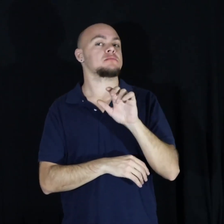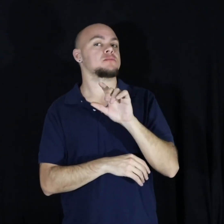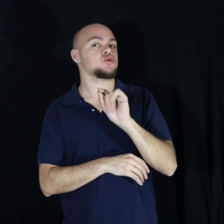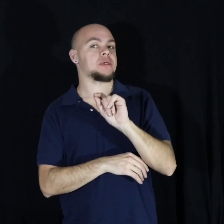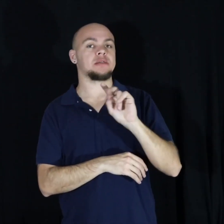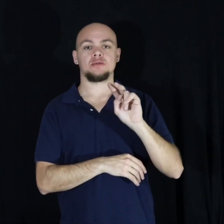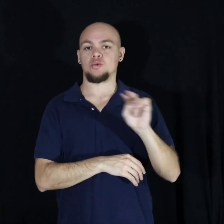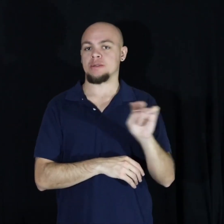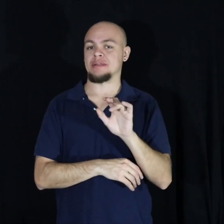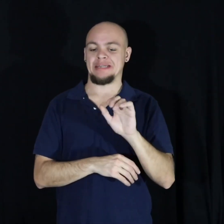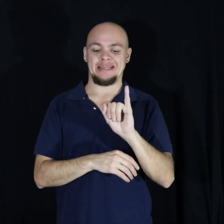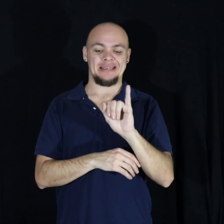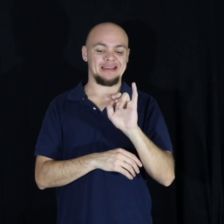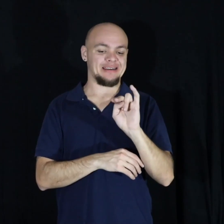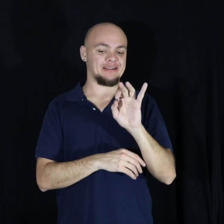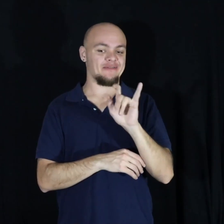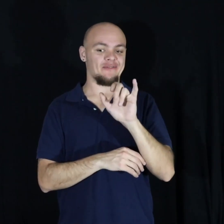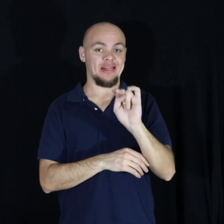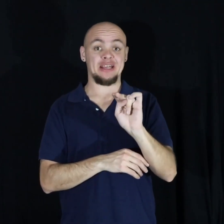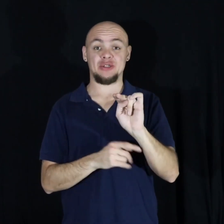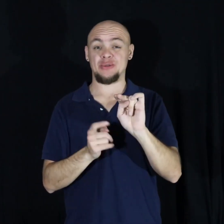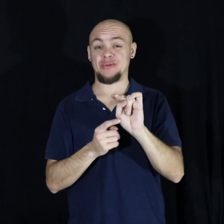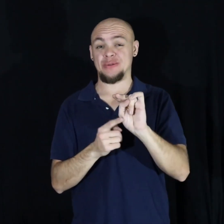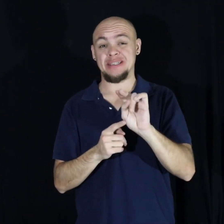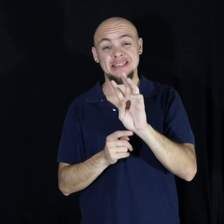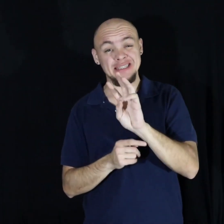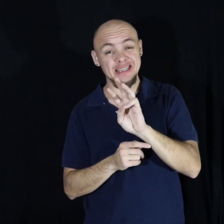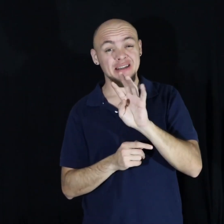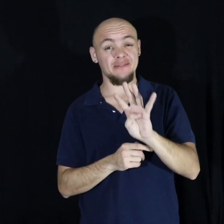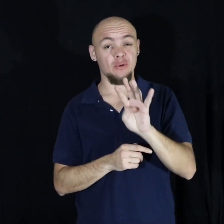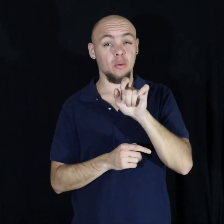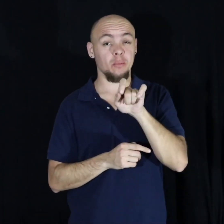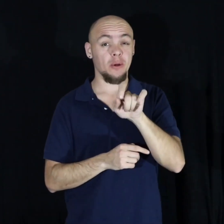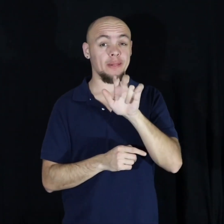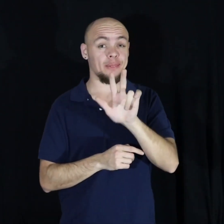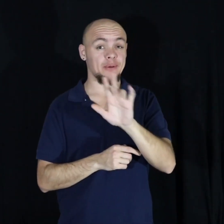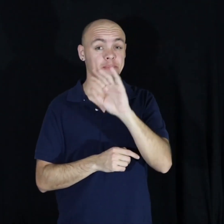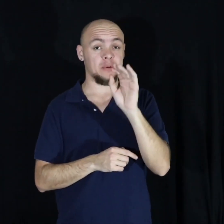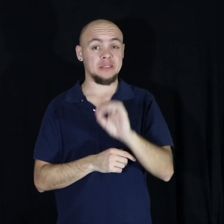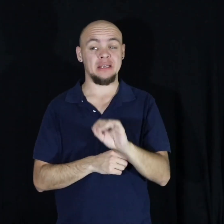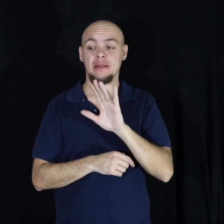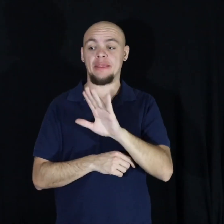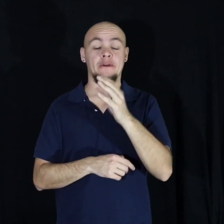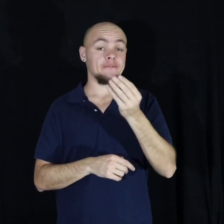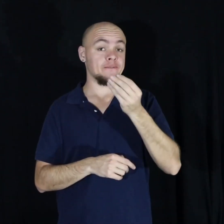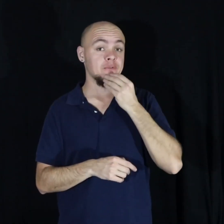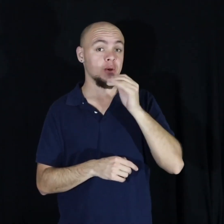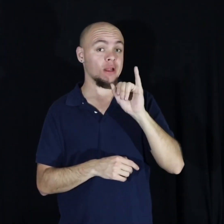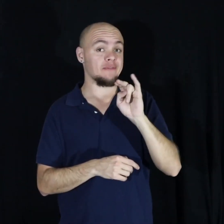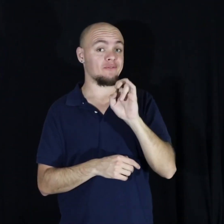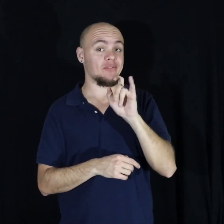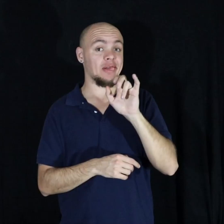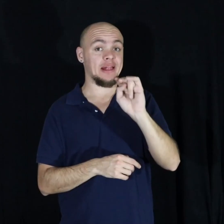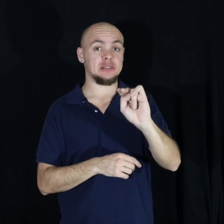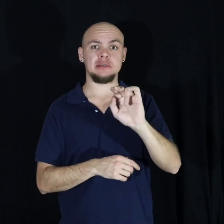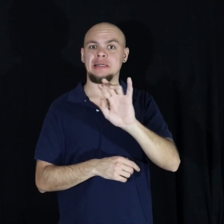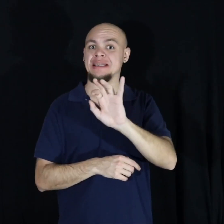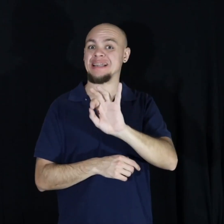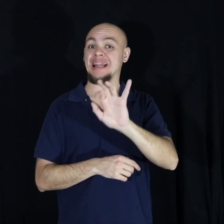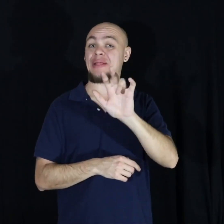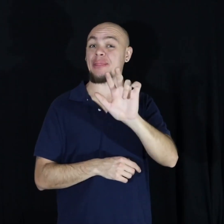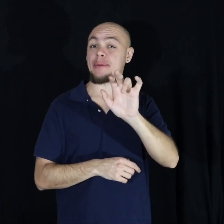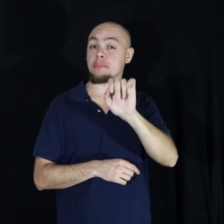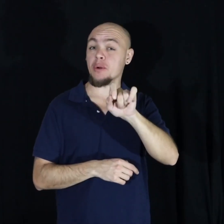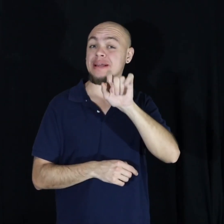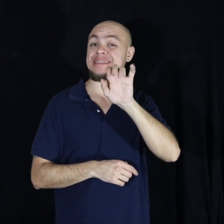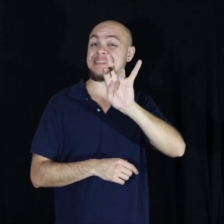their inflation had reached 64.3%, and their food inflations have reached 93.7%,